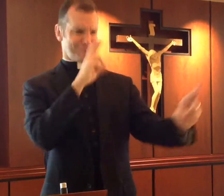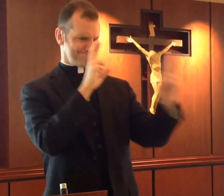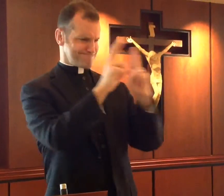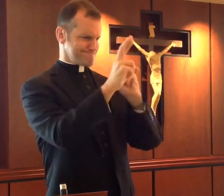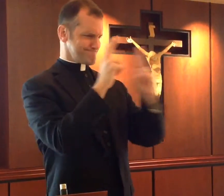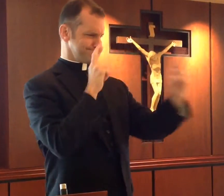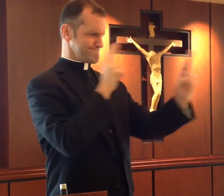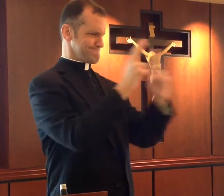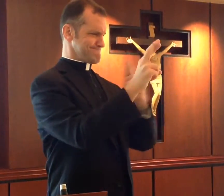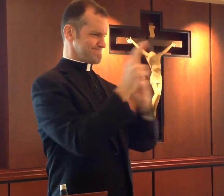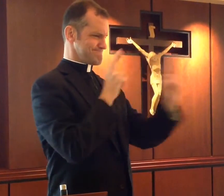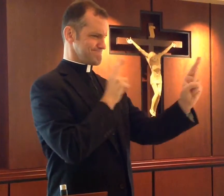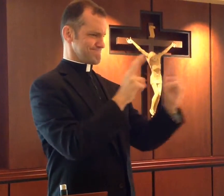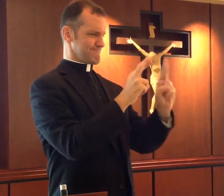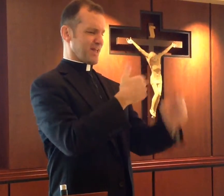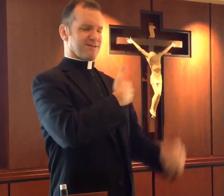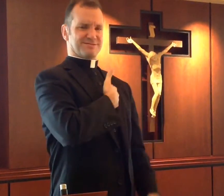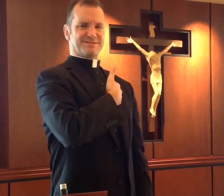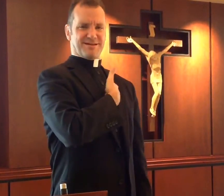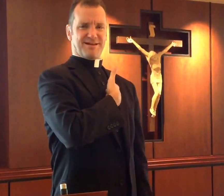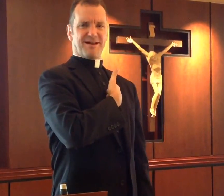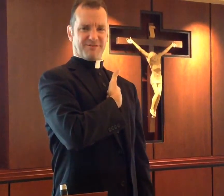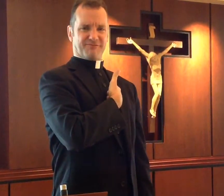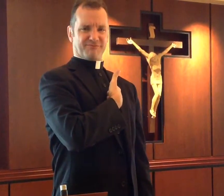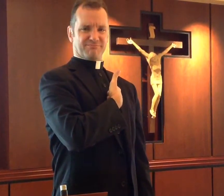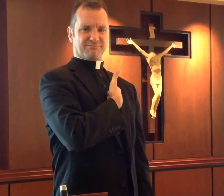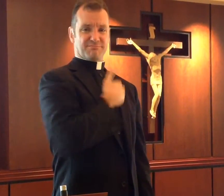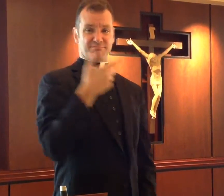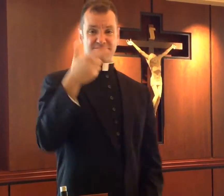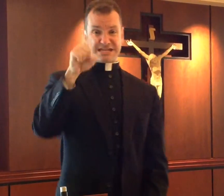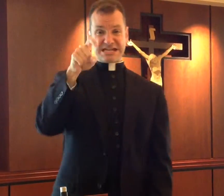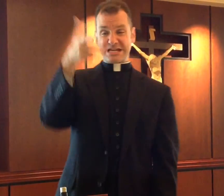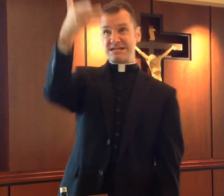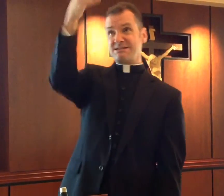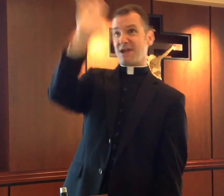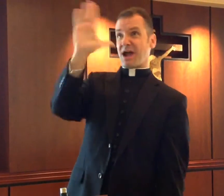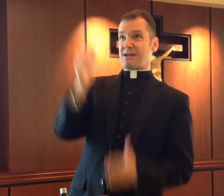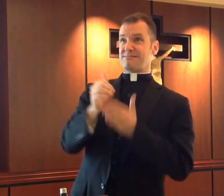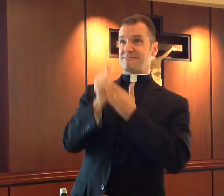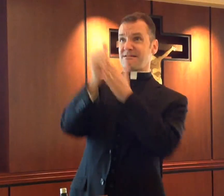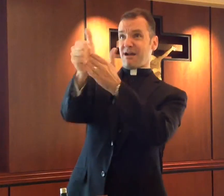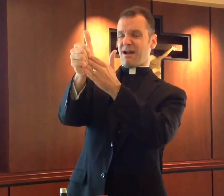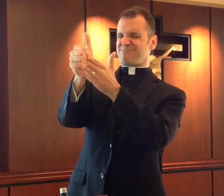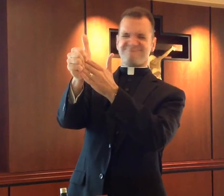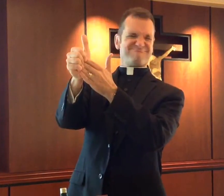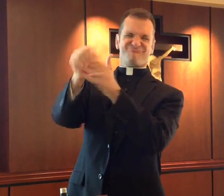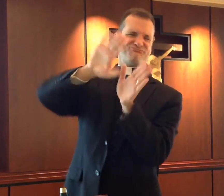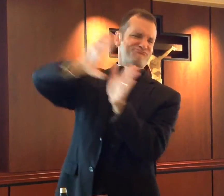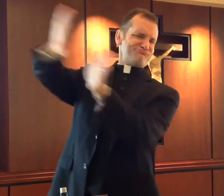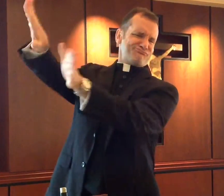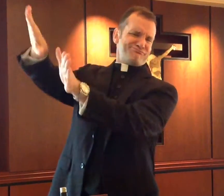tells us that we can do justice ourselves, that we do not need God's